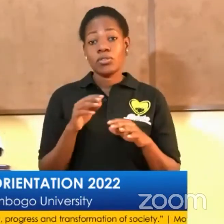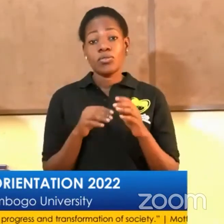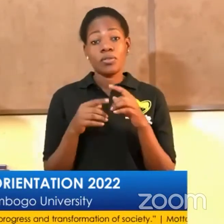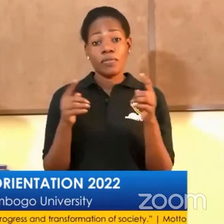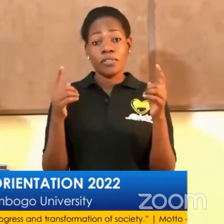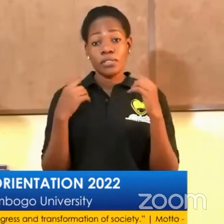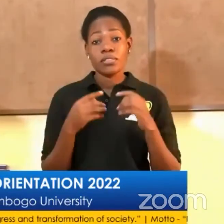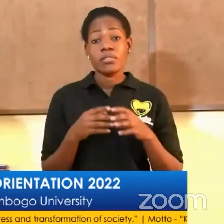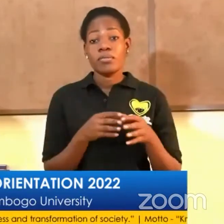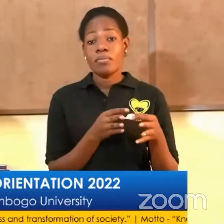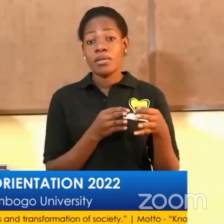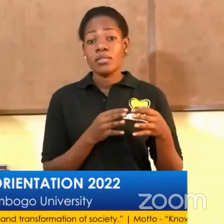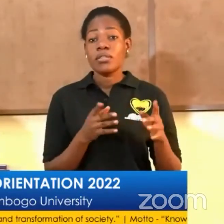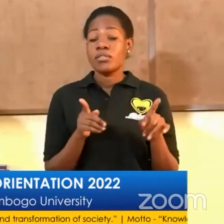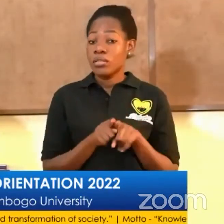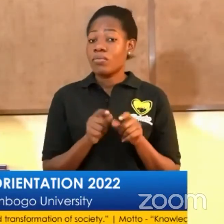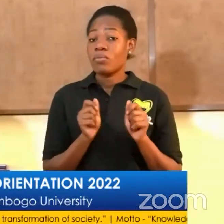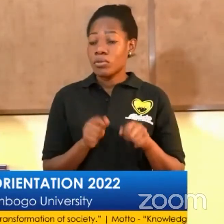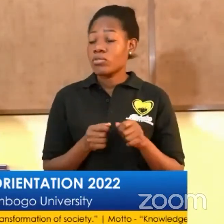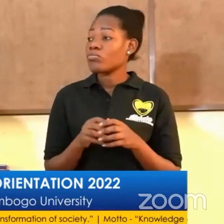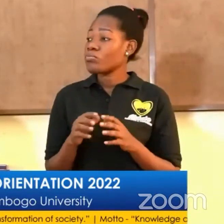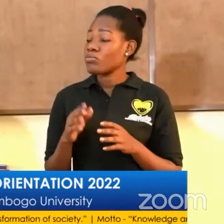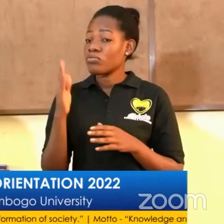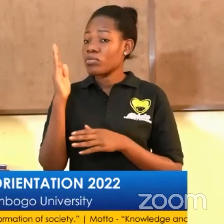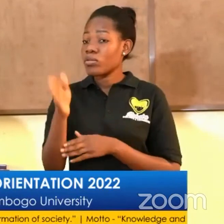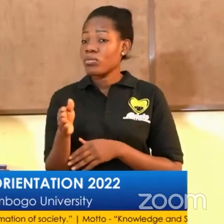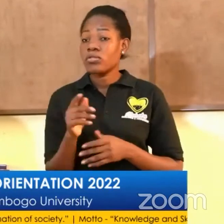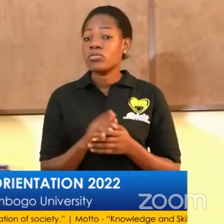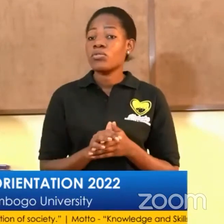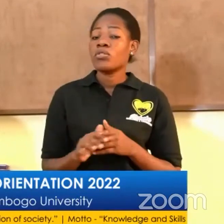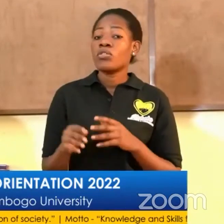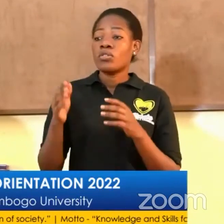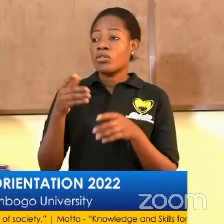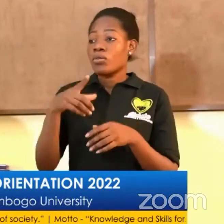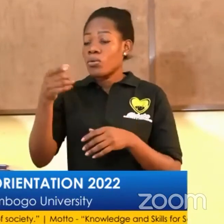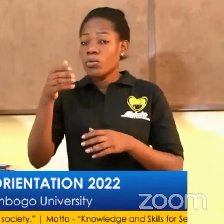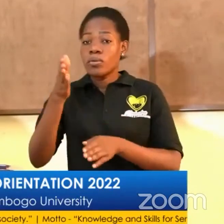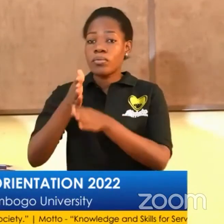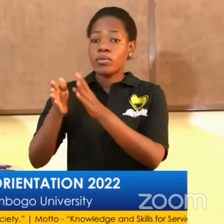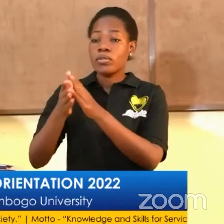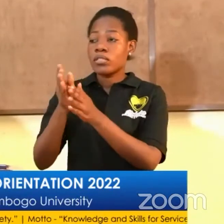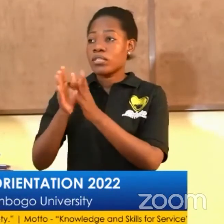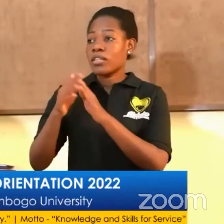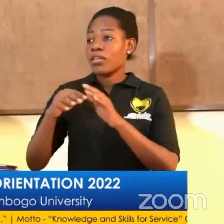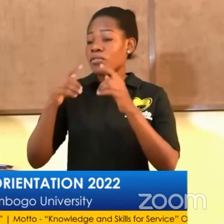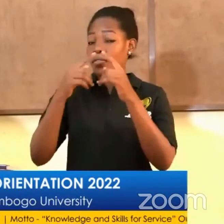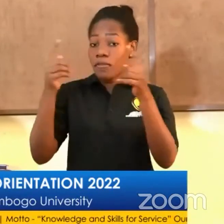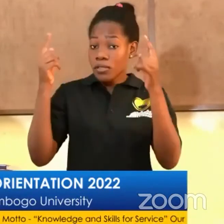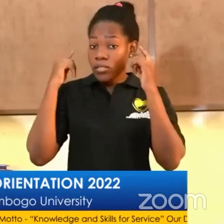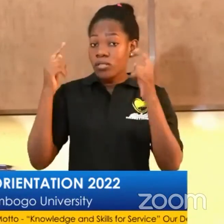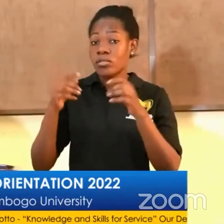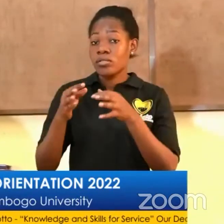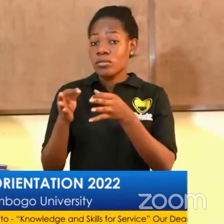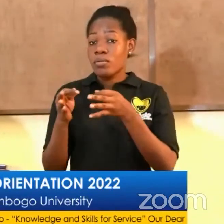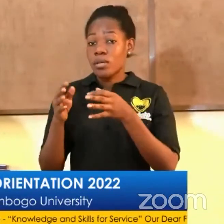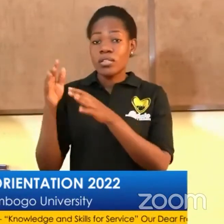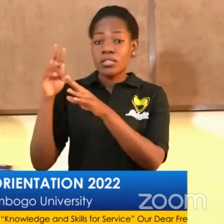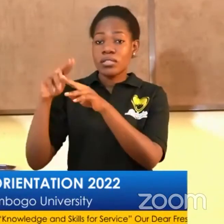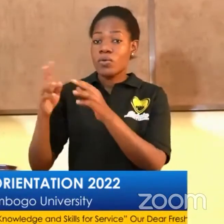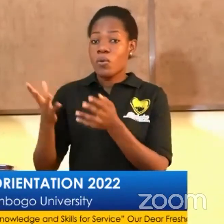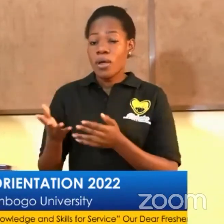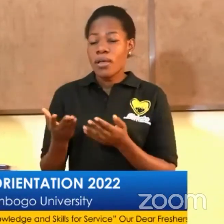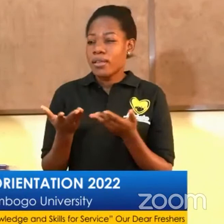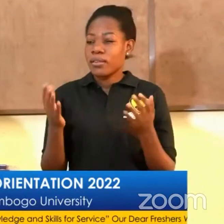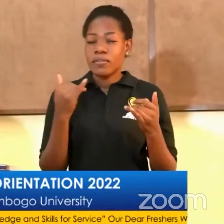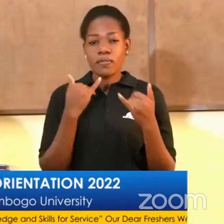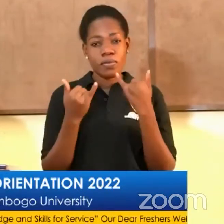please go to the other building. The university bursar sits on the ground floor also. So any kind of information, you don't